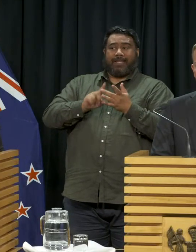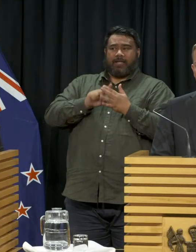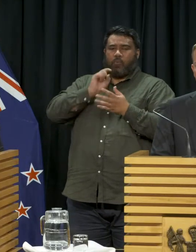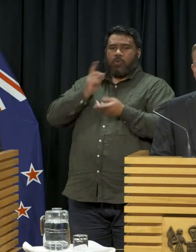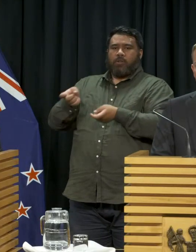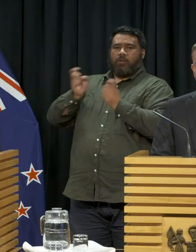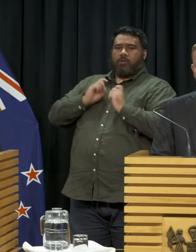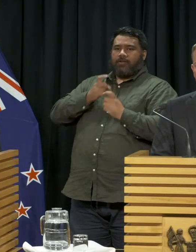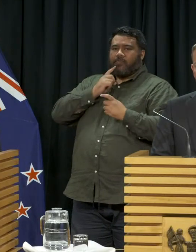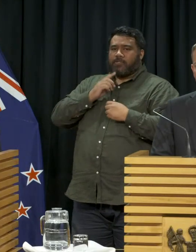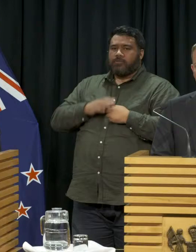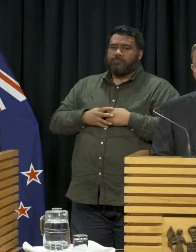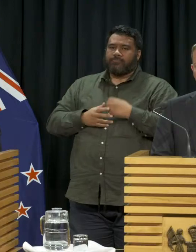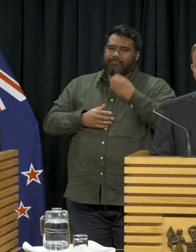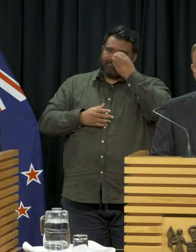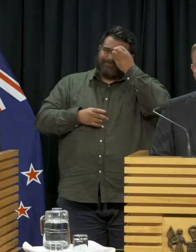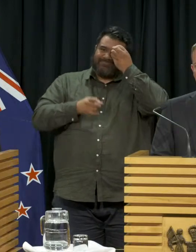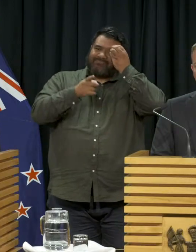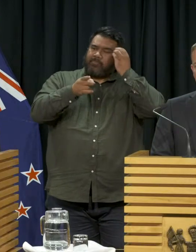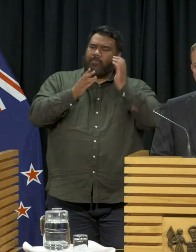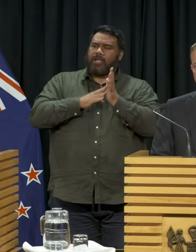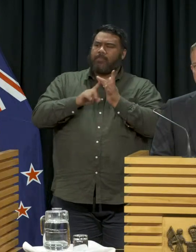MIQ.